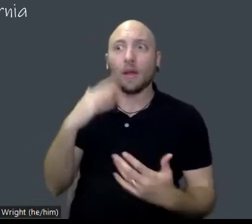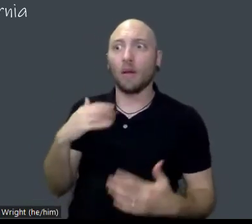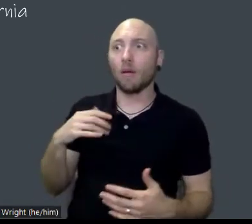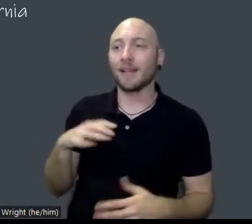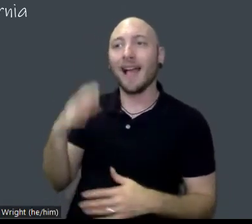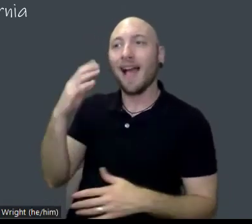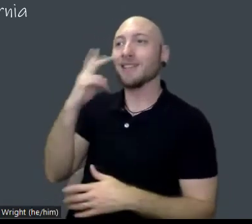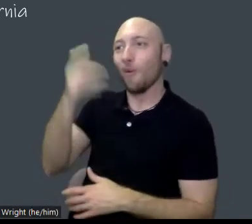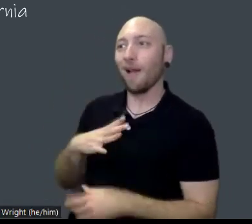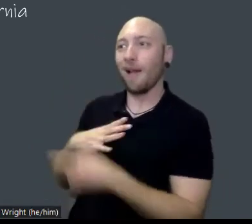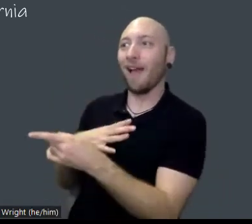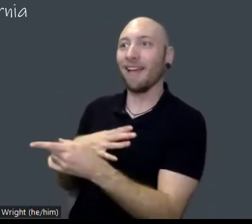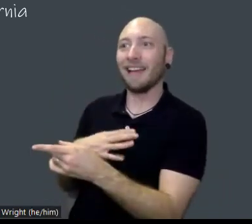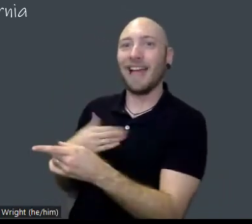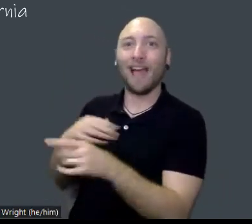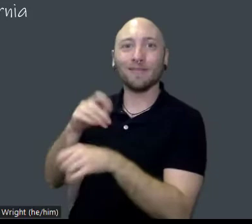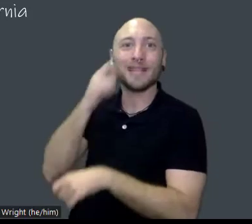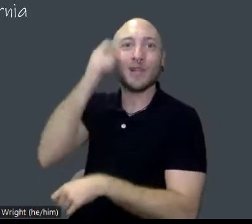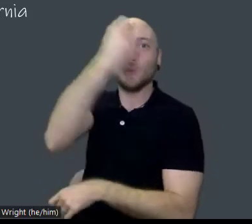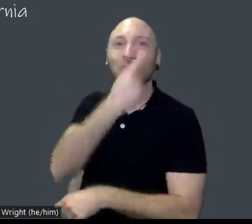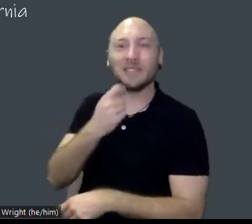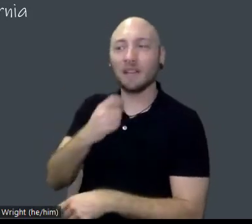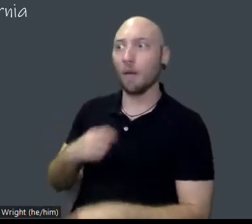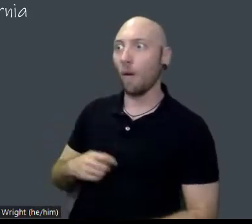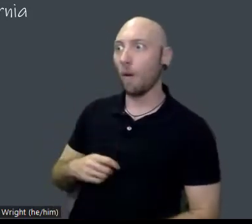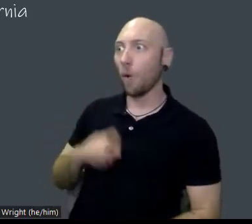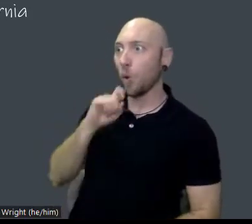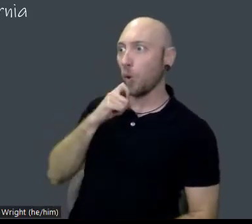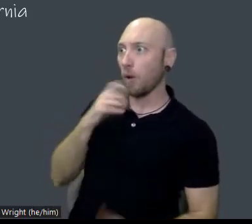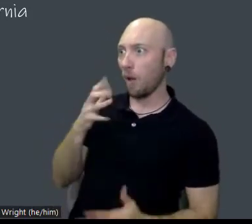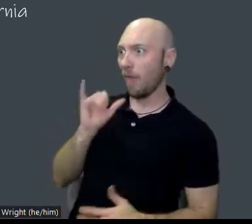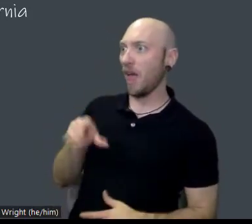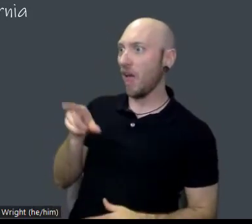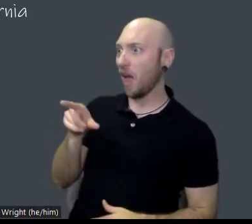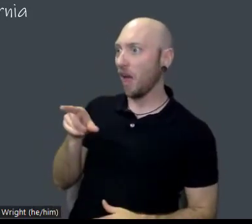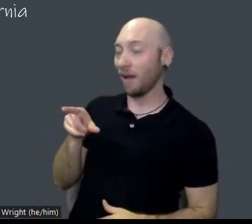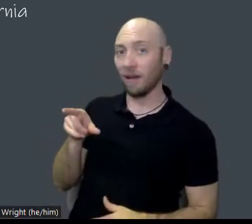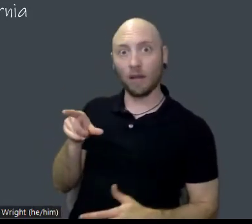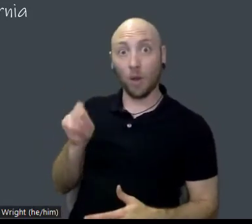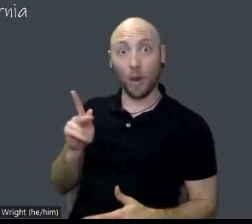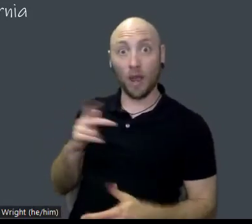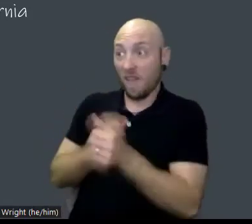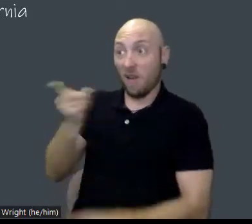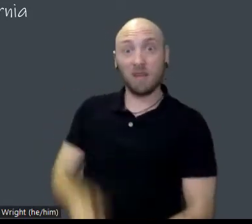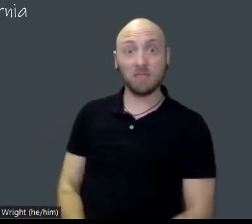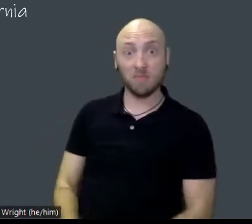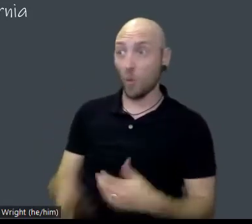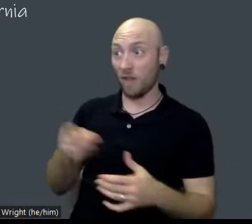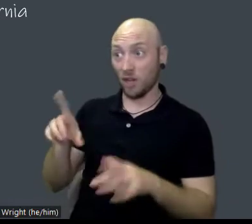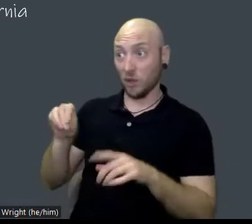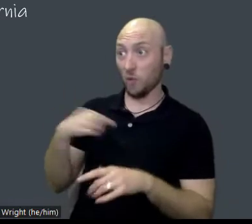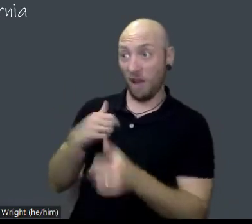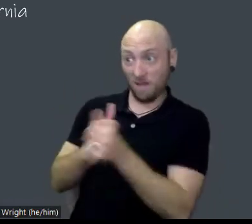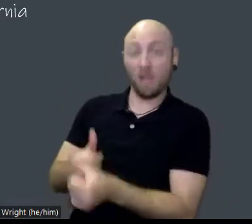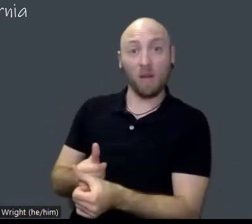R8. That's all I wanted. And I just started doing what he was doing. I like was